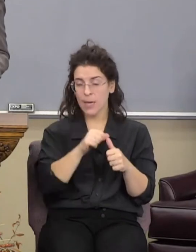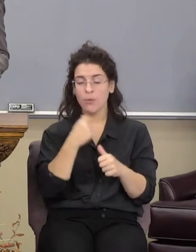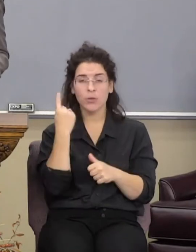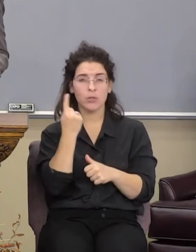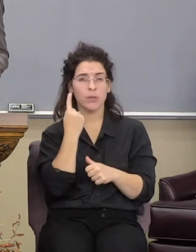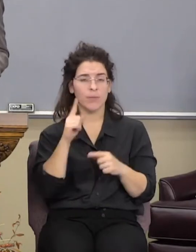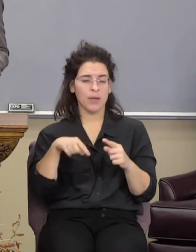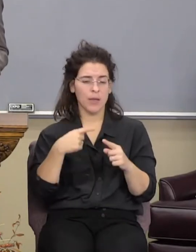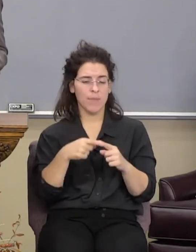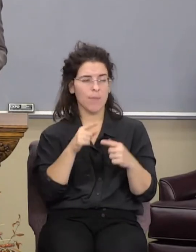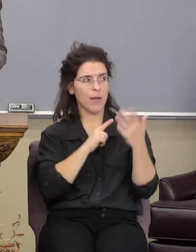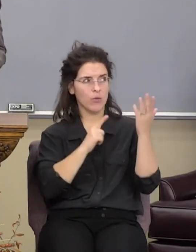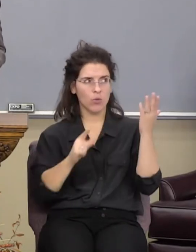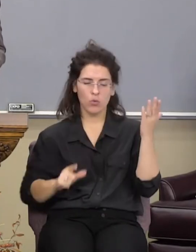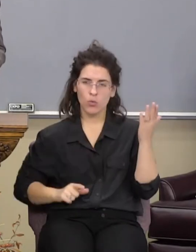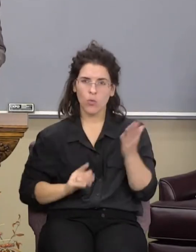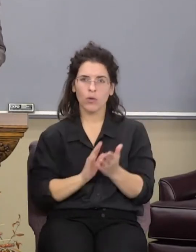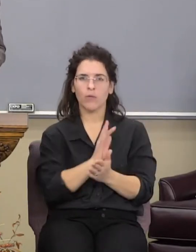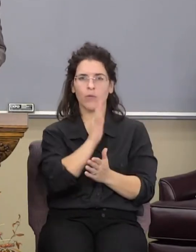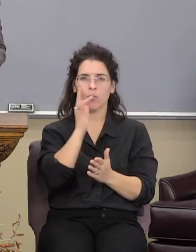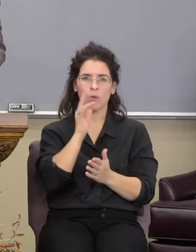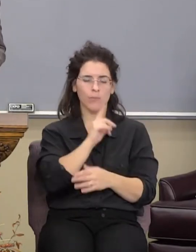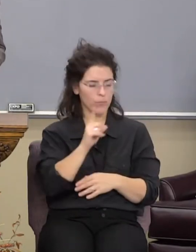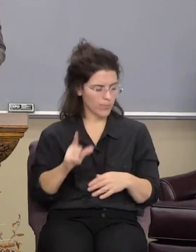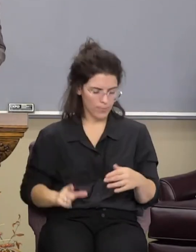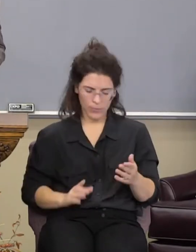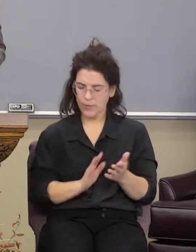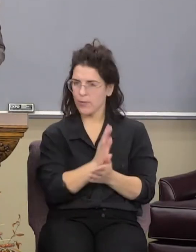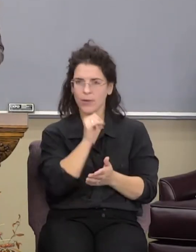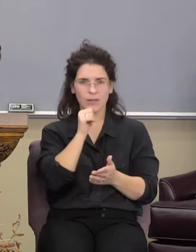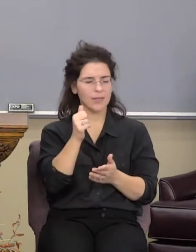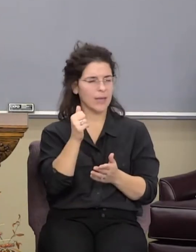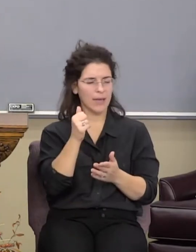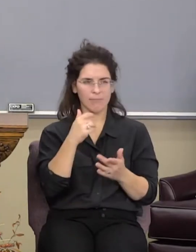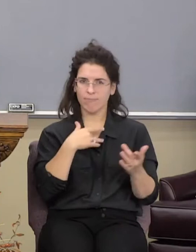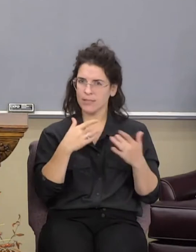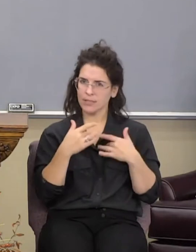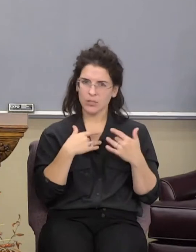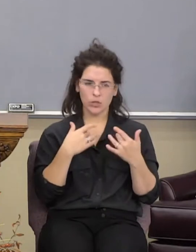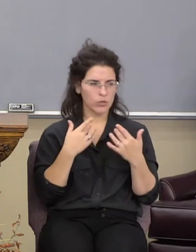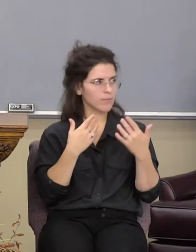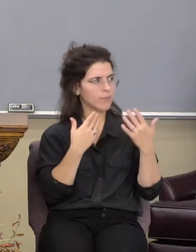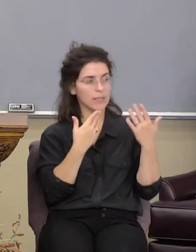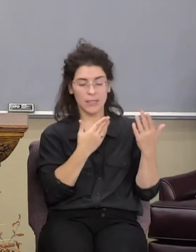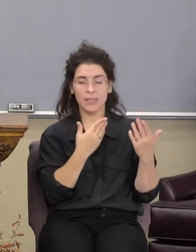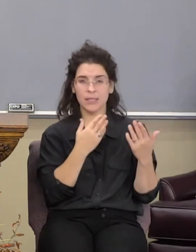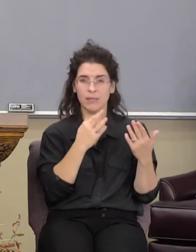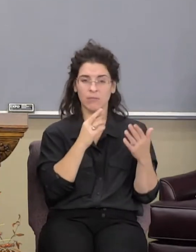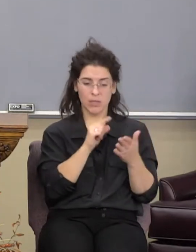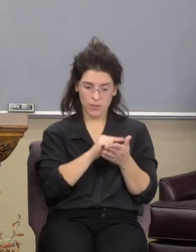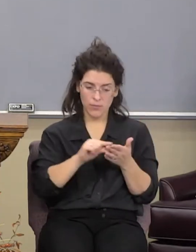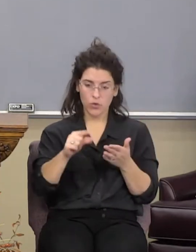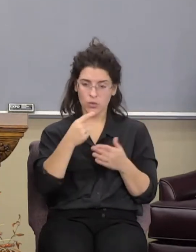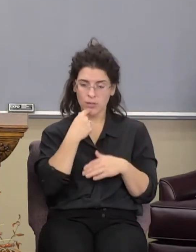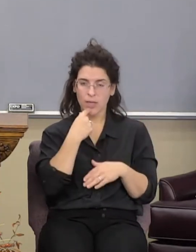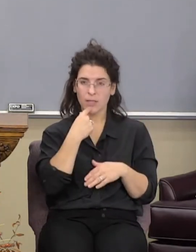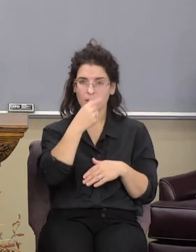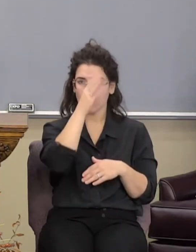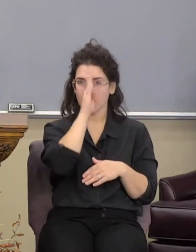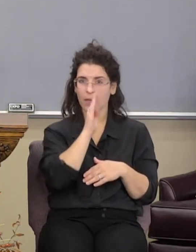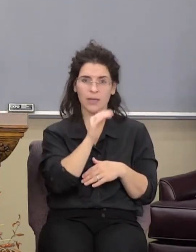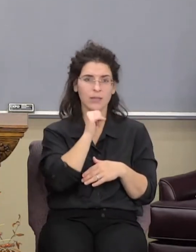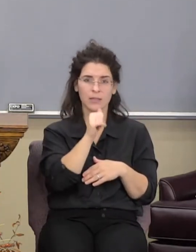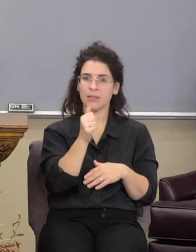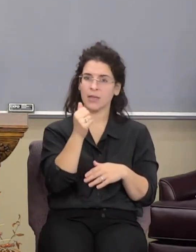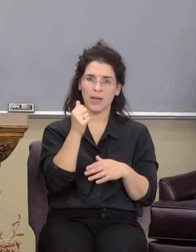glory. The Lord of glory does not take into consideration, he, as the verse says, God is not